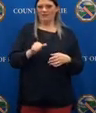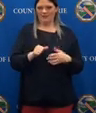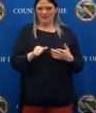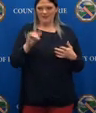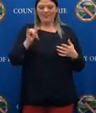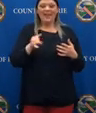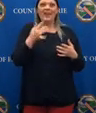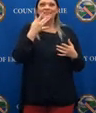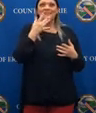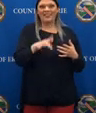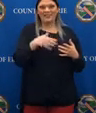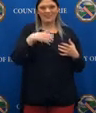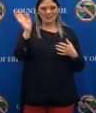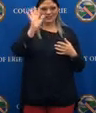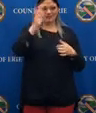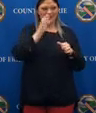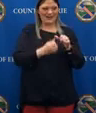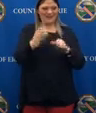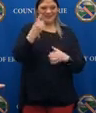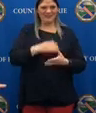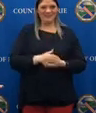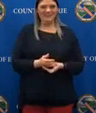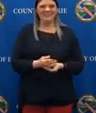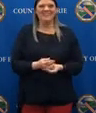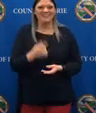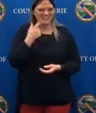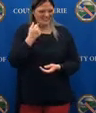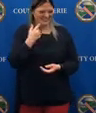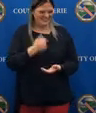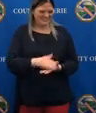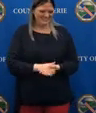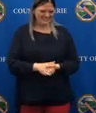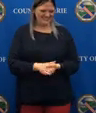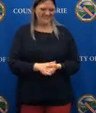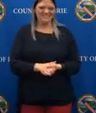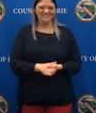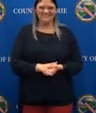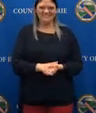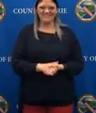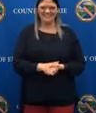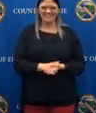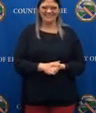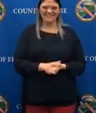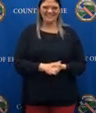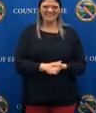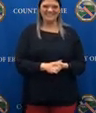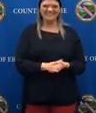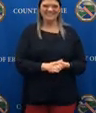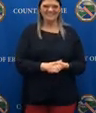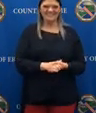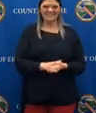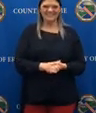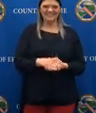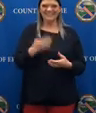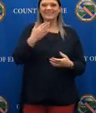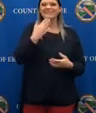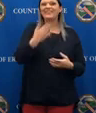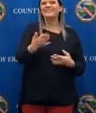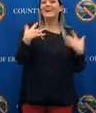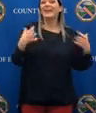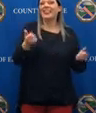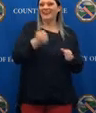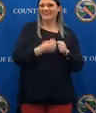That's tasty. Goodbye, everyone. Be well.